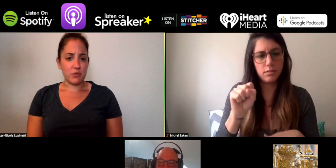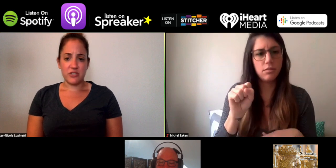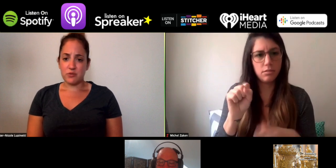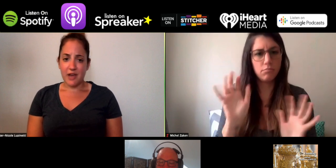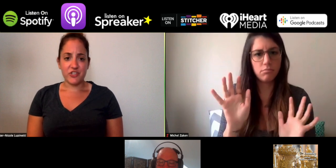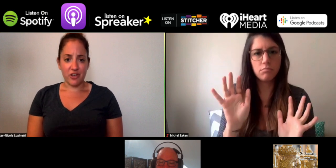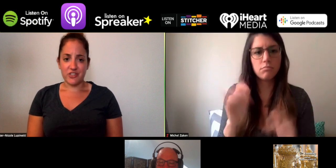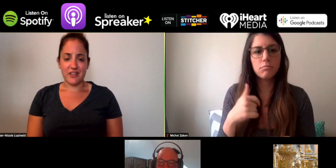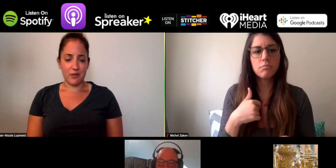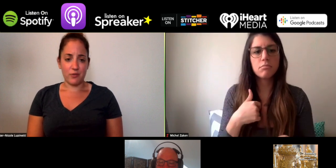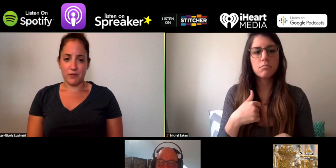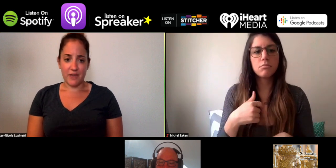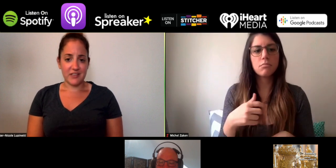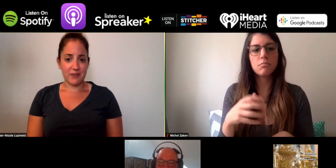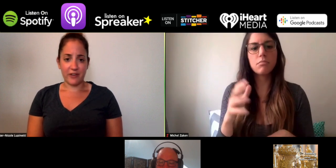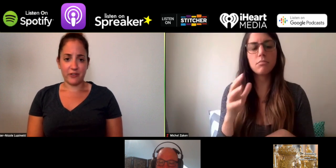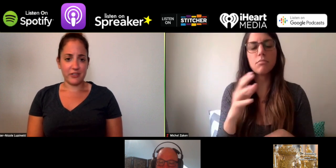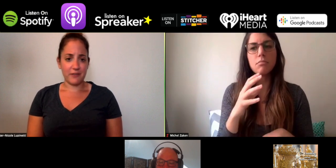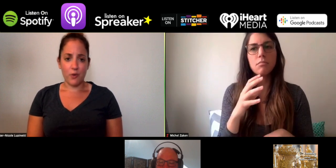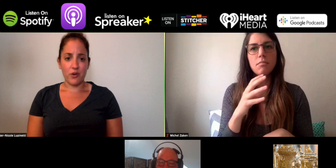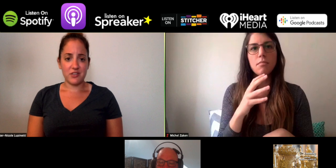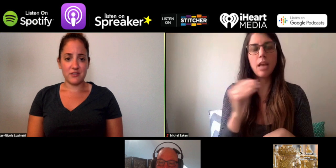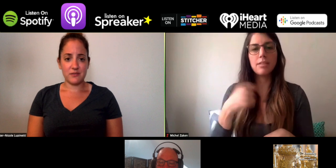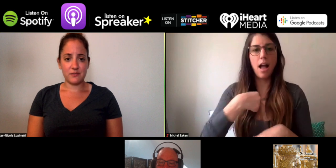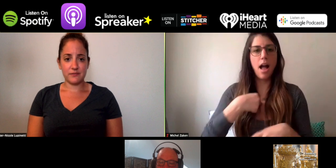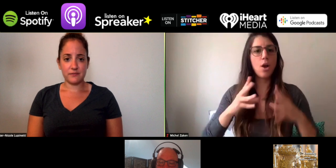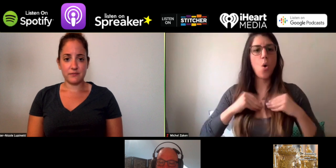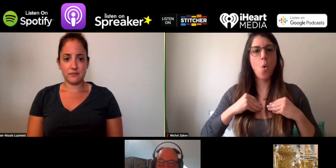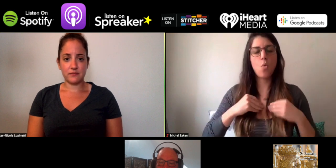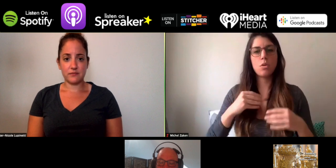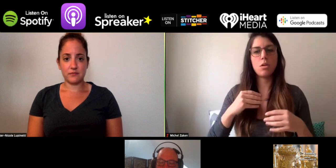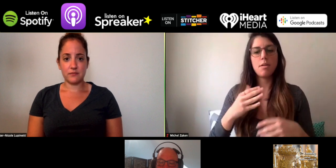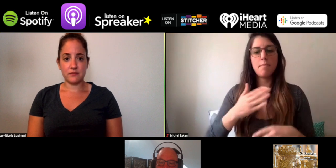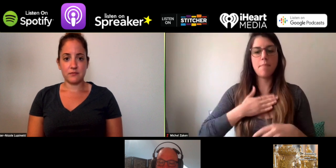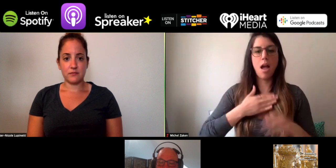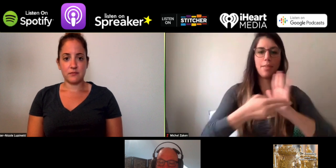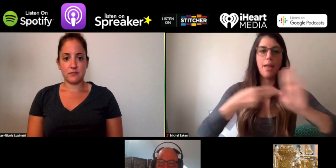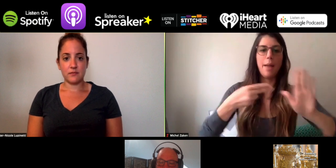Absolutely, we do have challenges that we face regularly, of course.